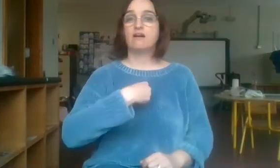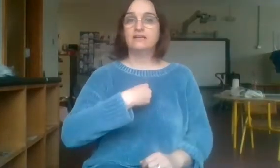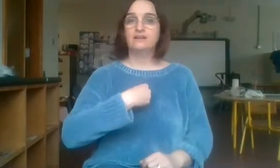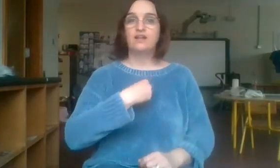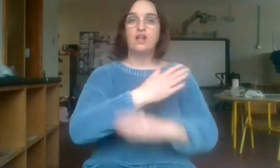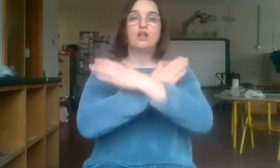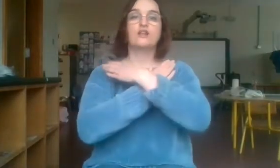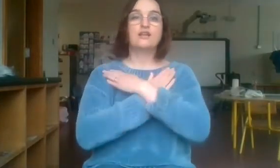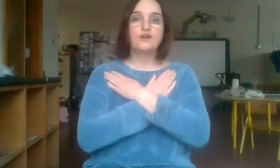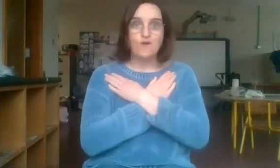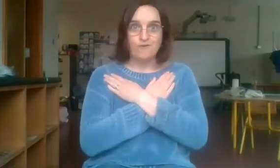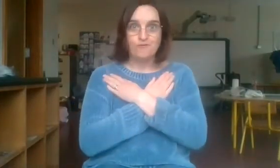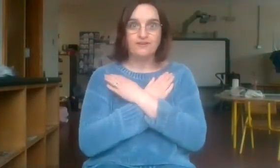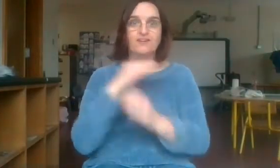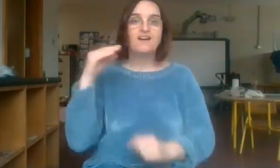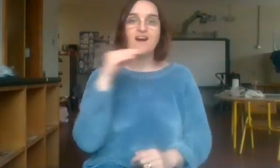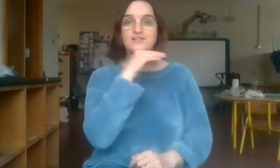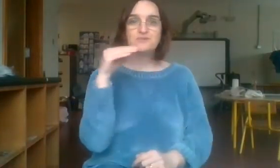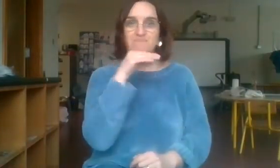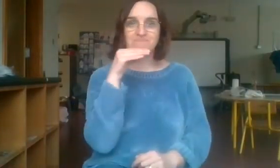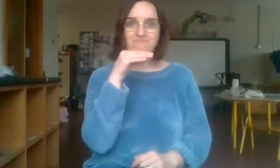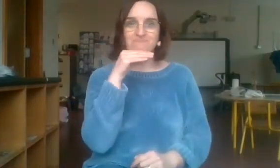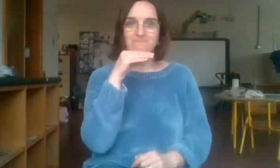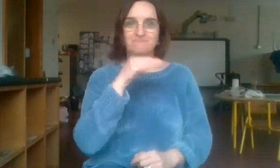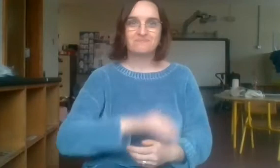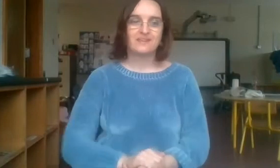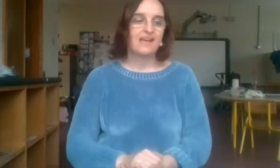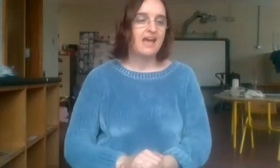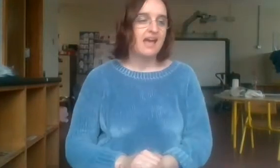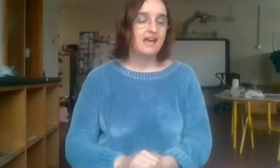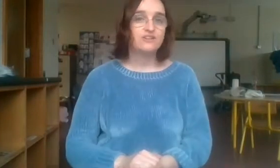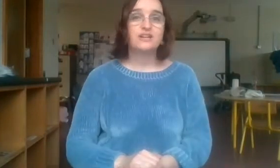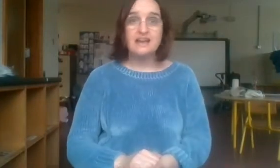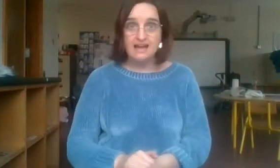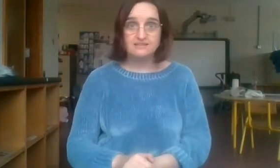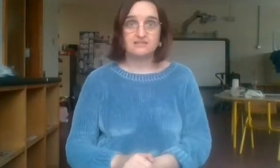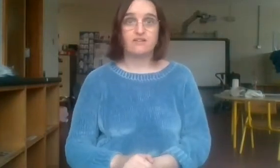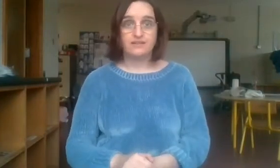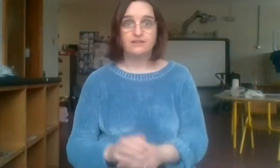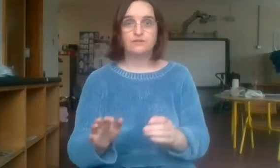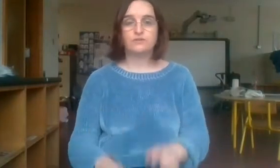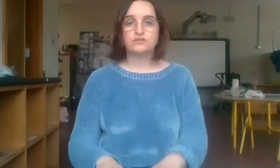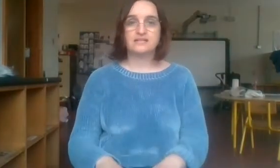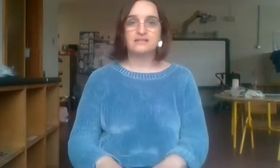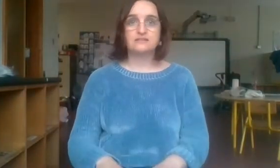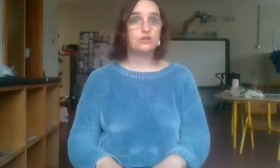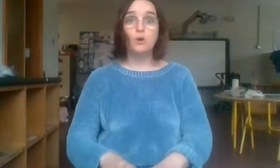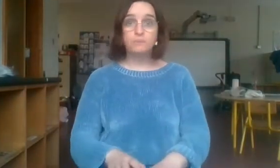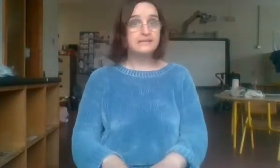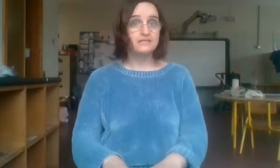I love ice cream. And our last sign for today is completely